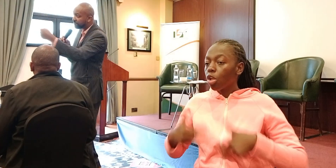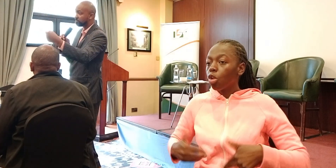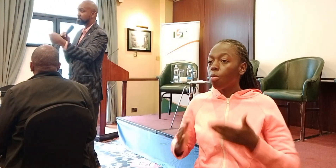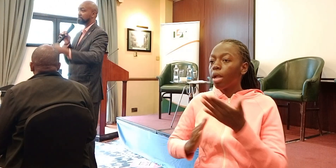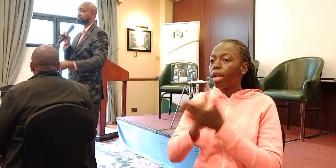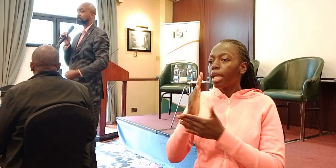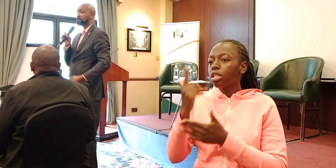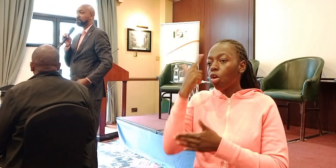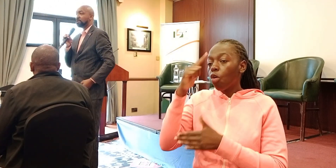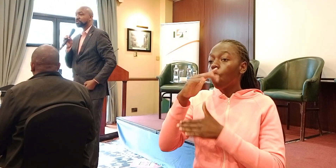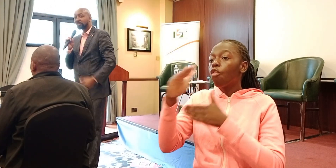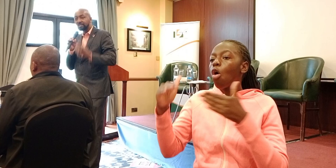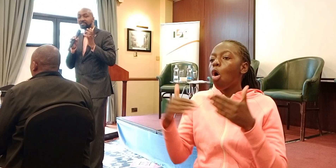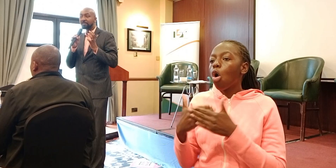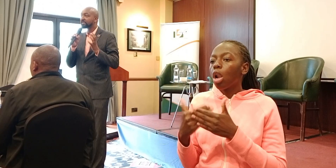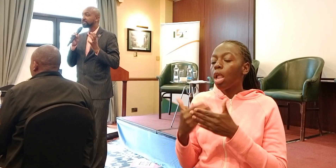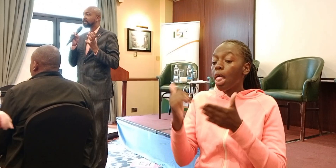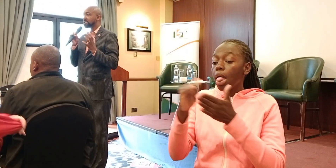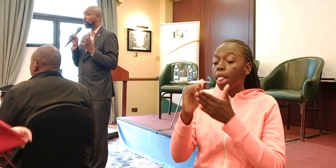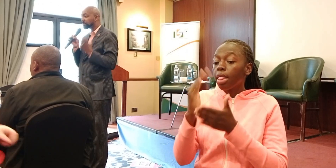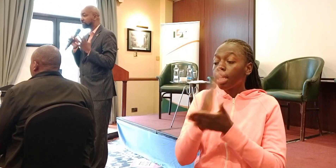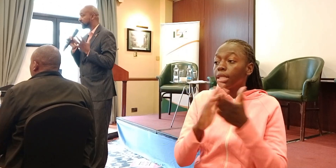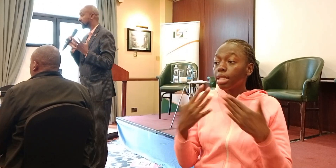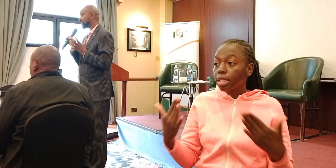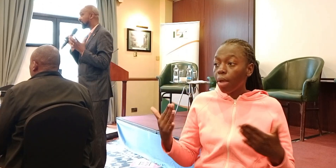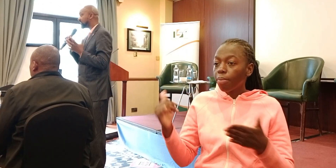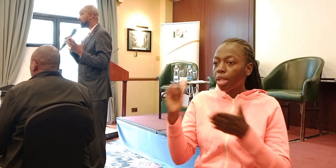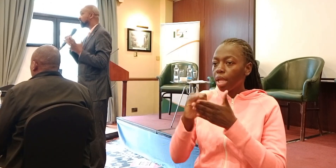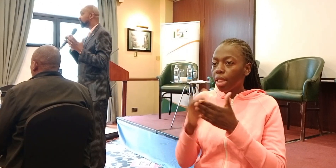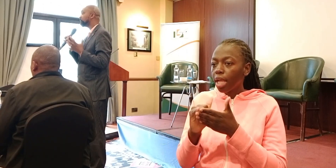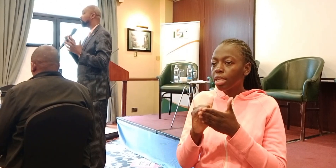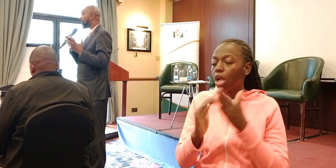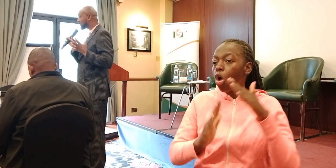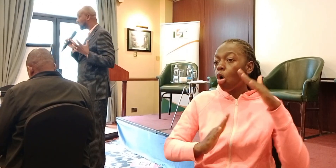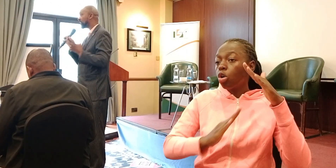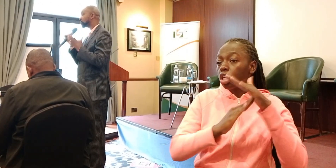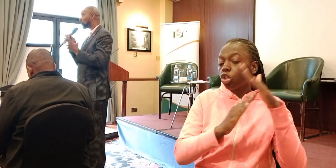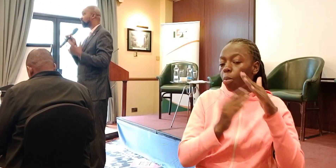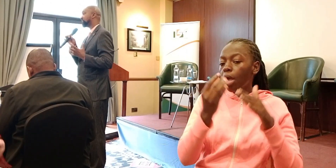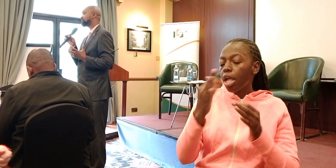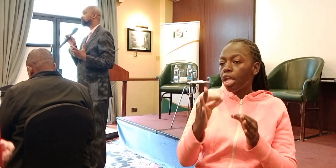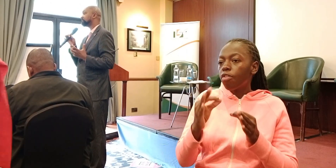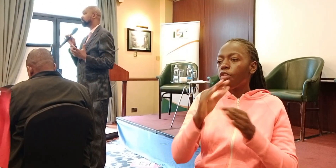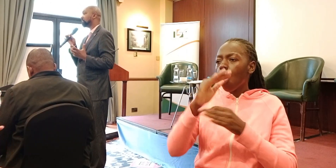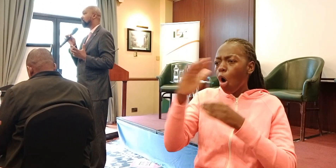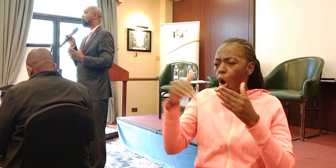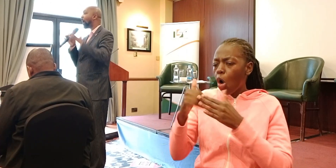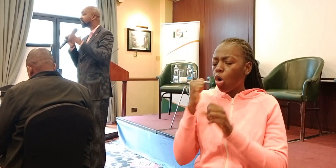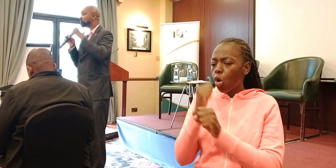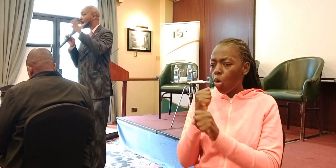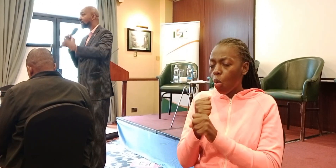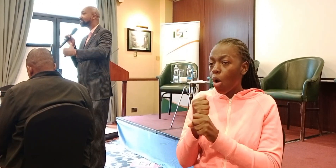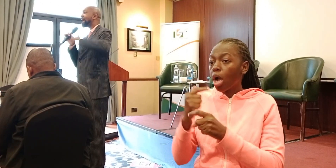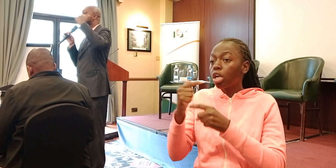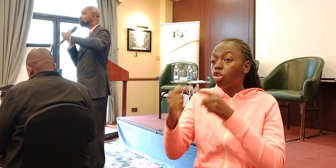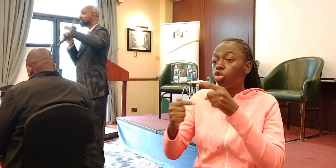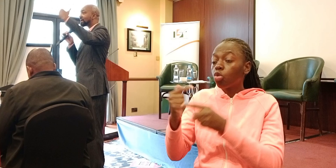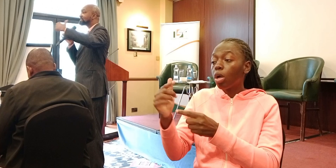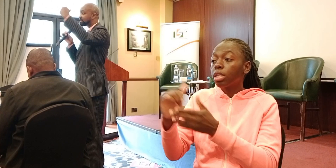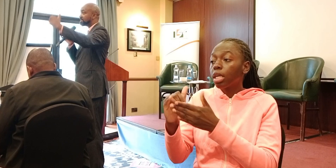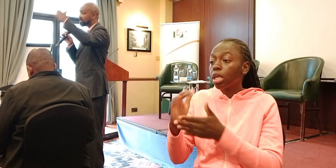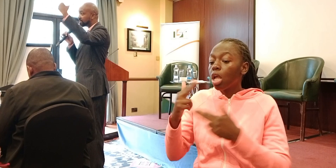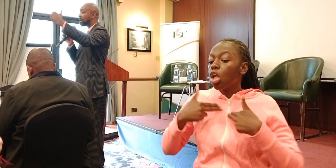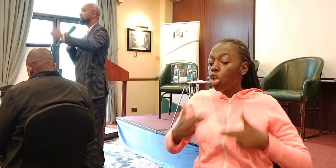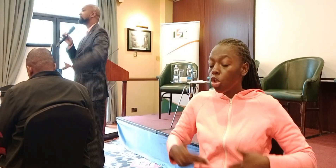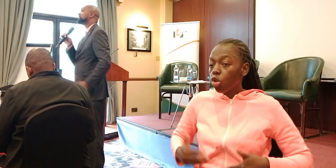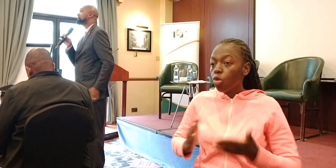for everybody. So that is something that ultimately that I think if we work towards, all of us, working towards a human